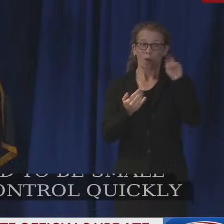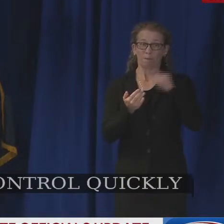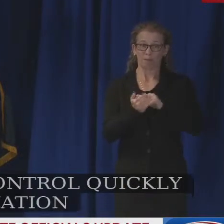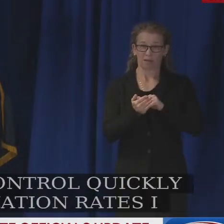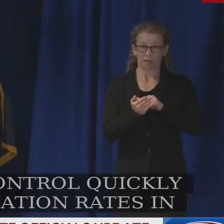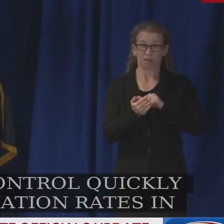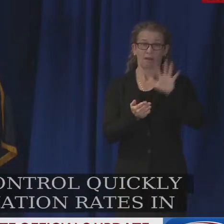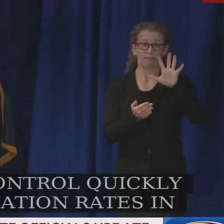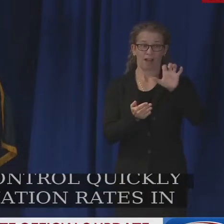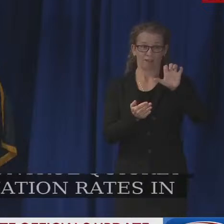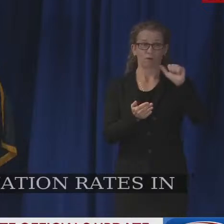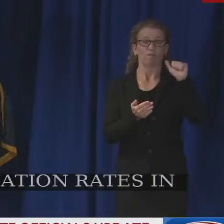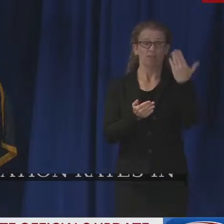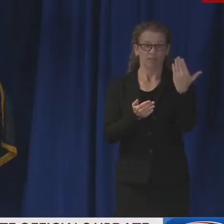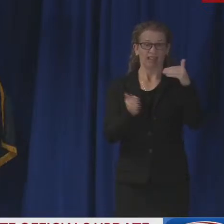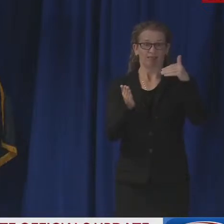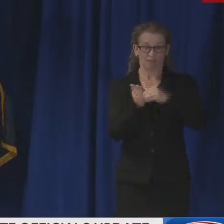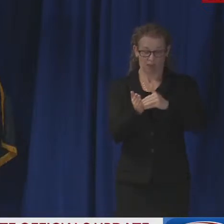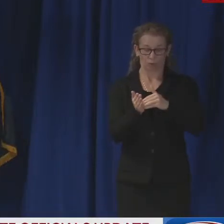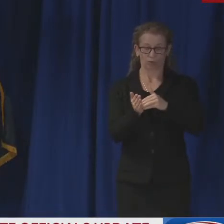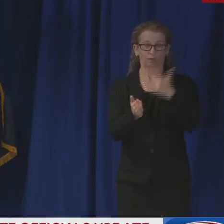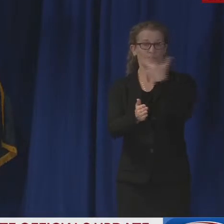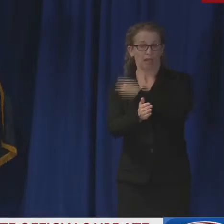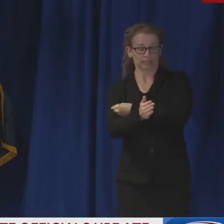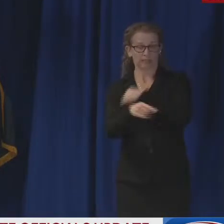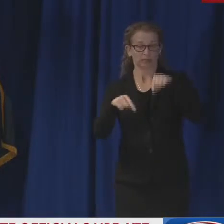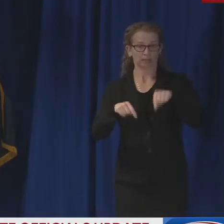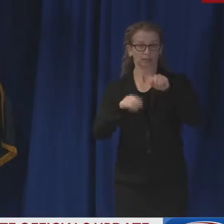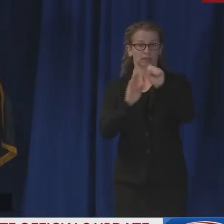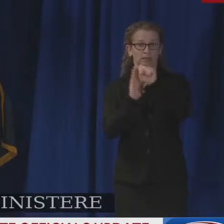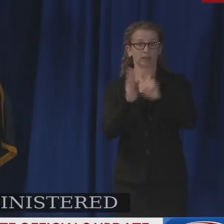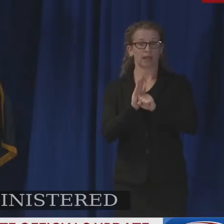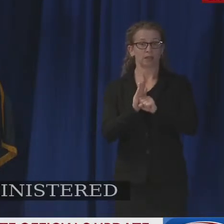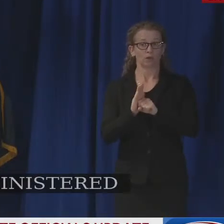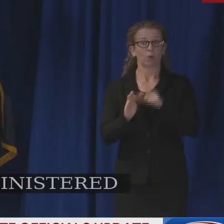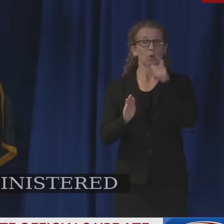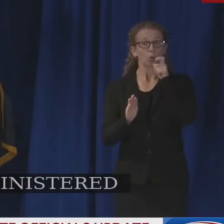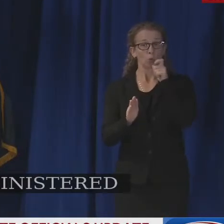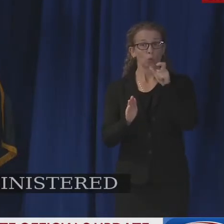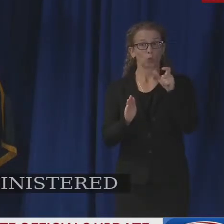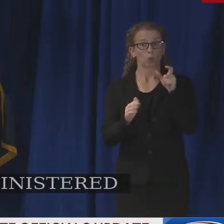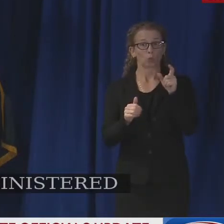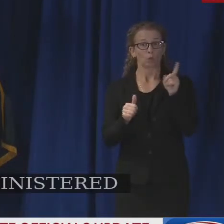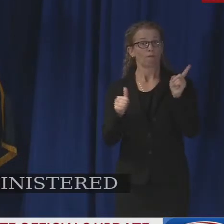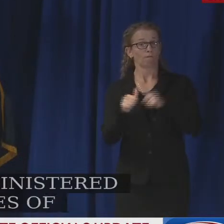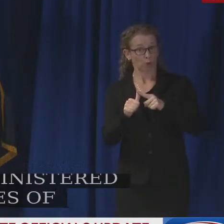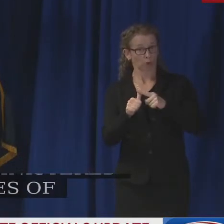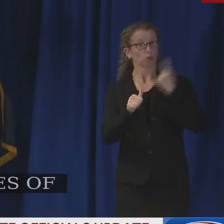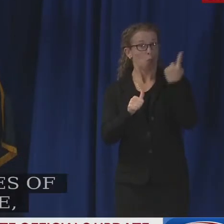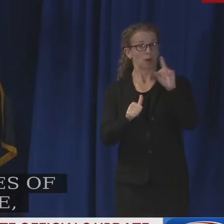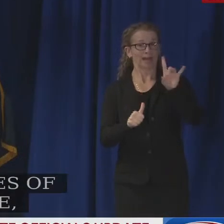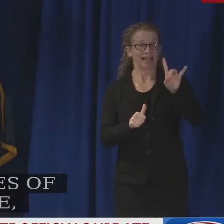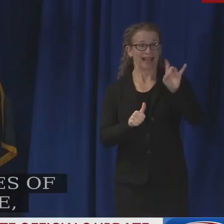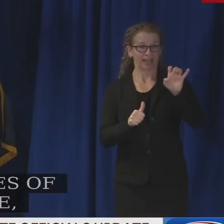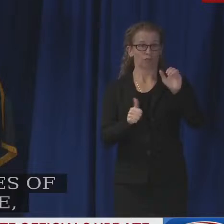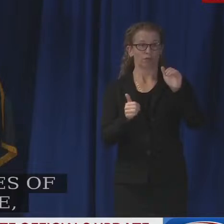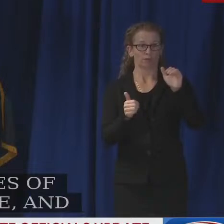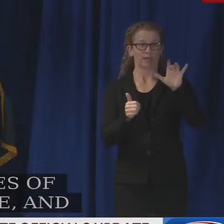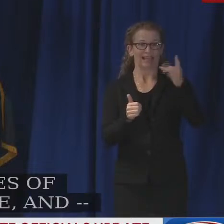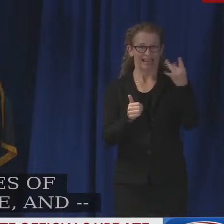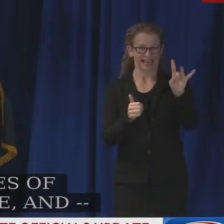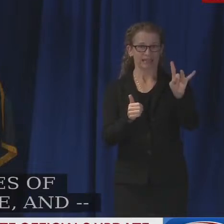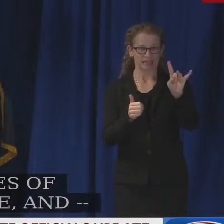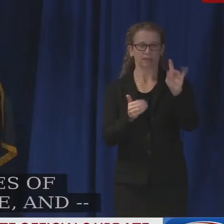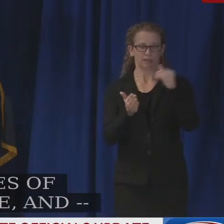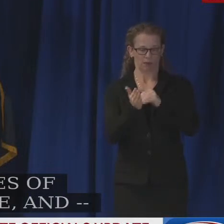1,515,000 doses of vaccine in our state. This includes 818,000 people now who have initiated vaccination and gotten at least one